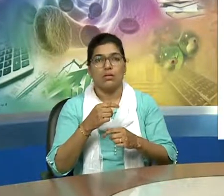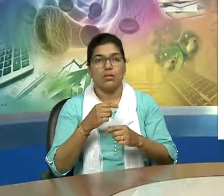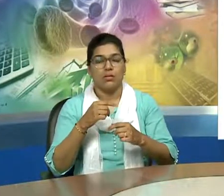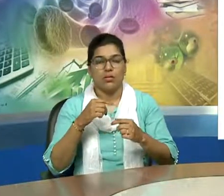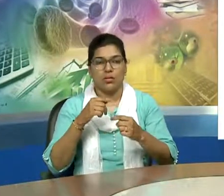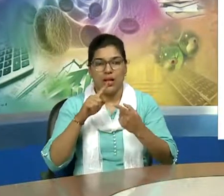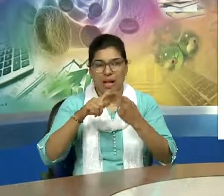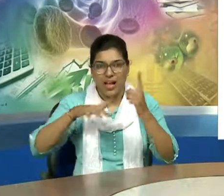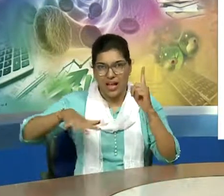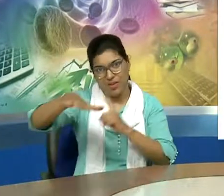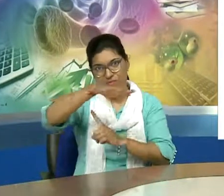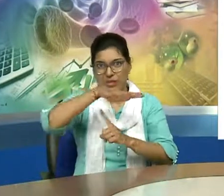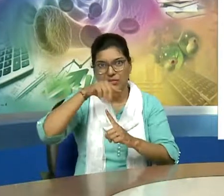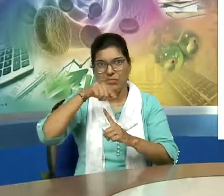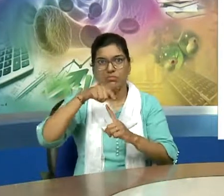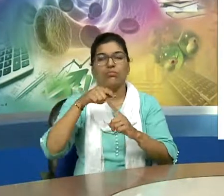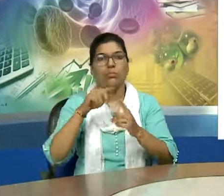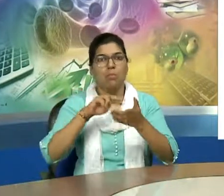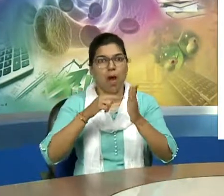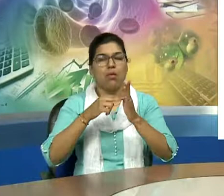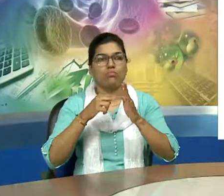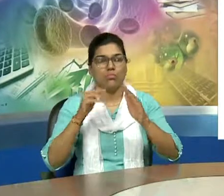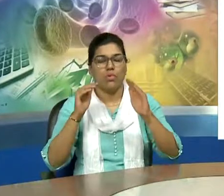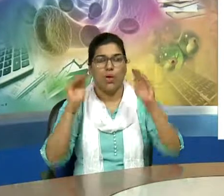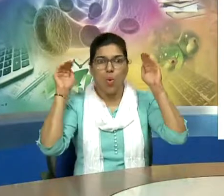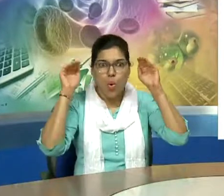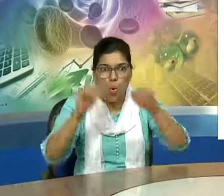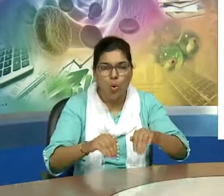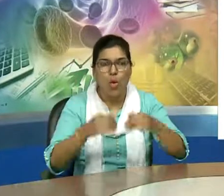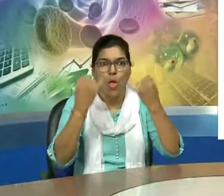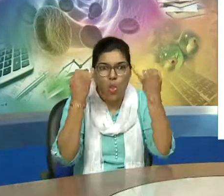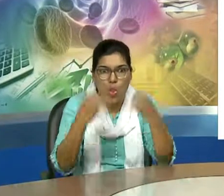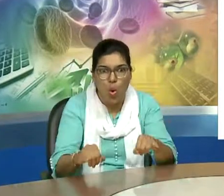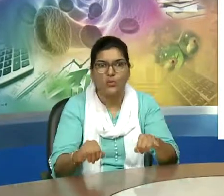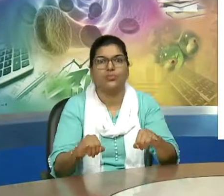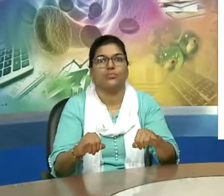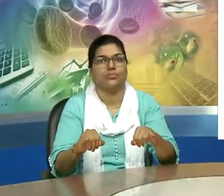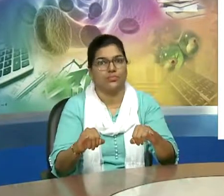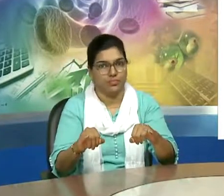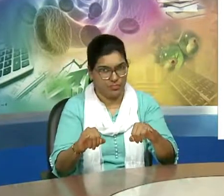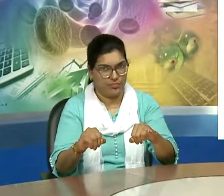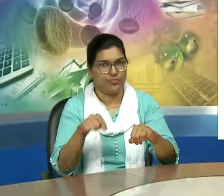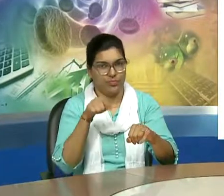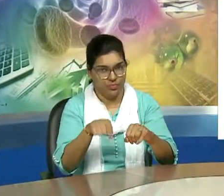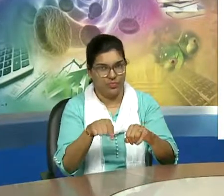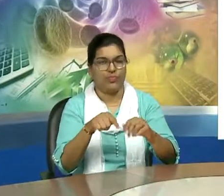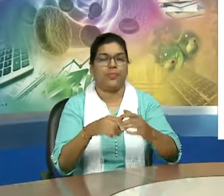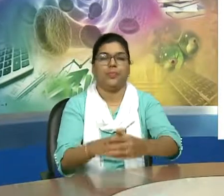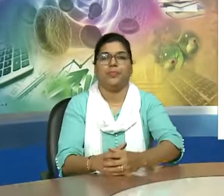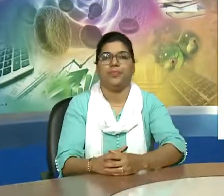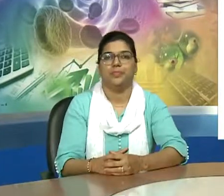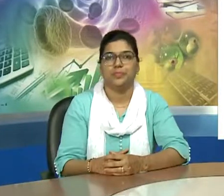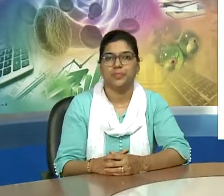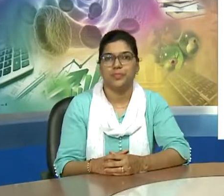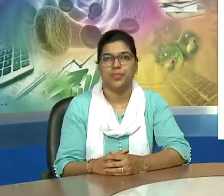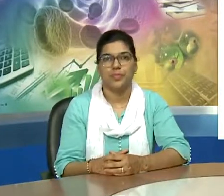This word, environmental backlash, means the depletion